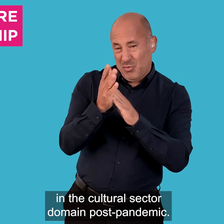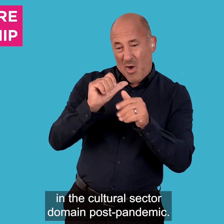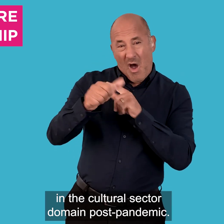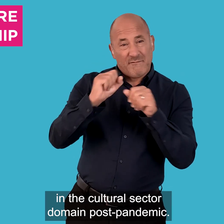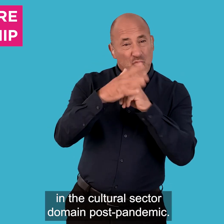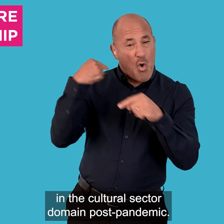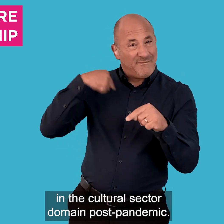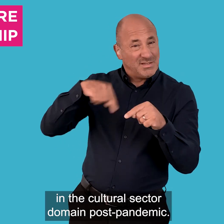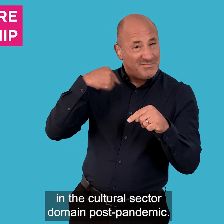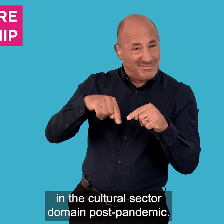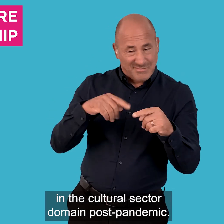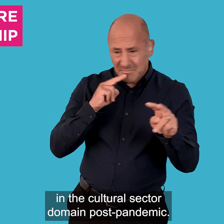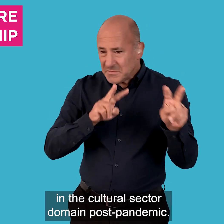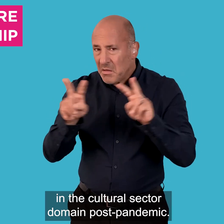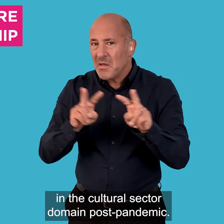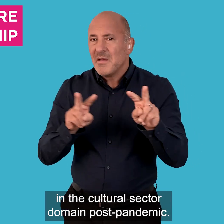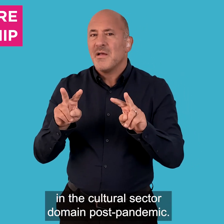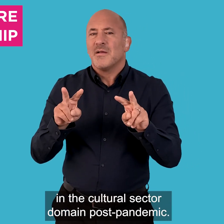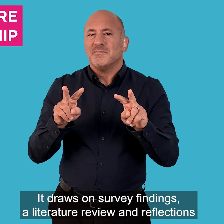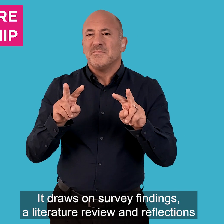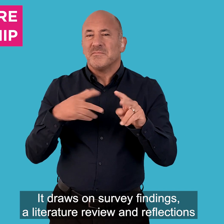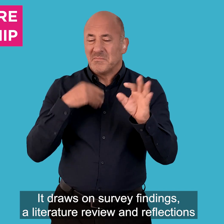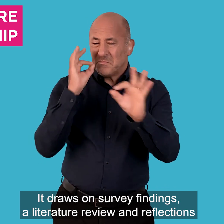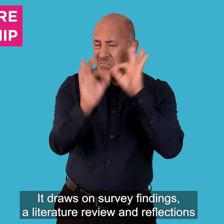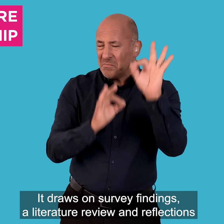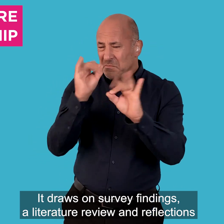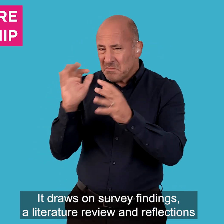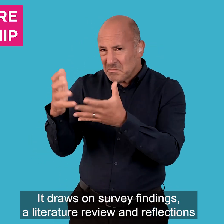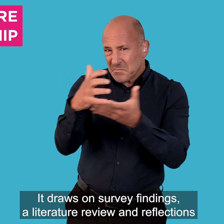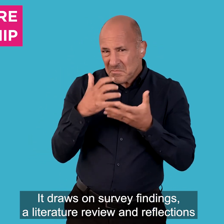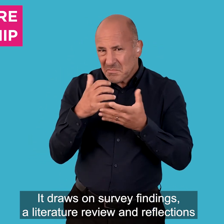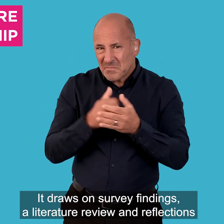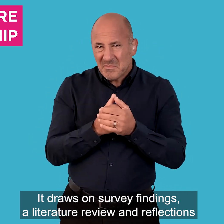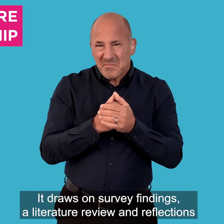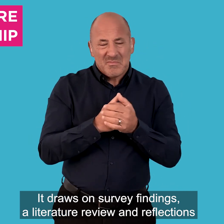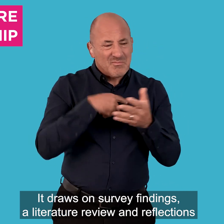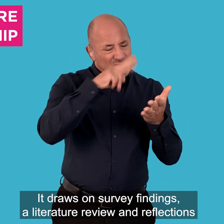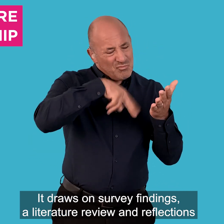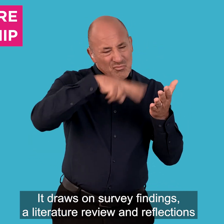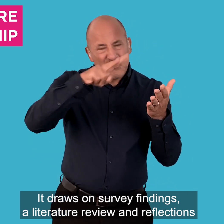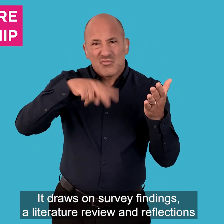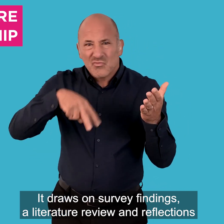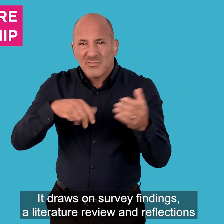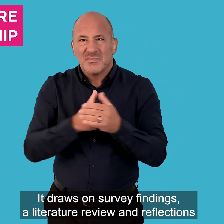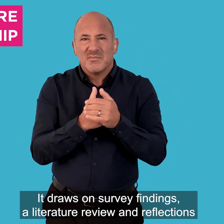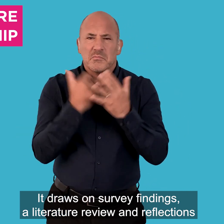In the cultural sector domain, post-pandemic, it draws on survey findings, a literature review